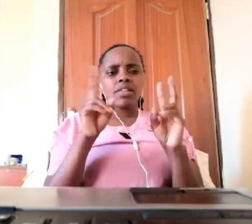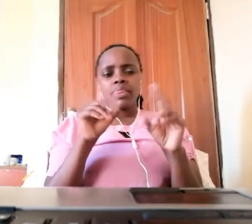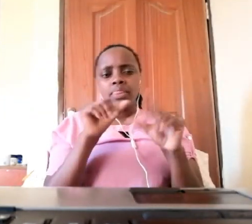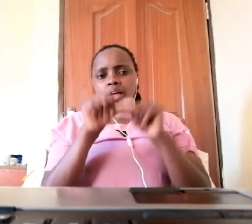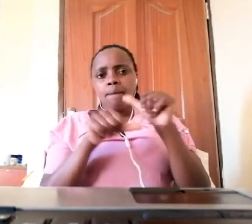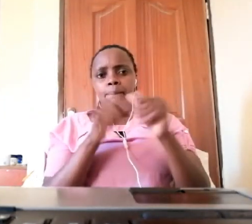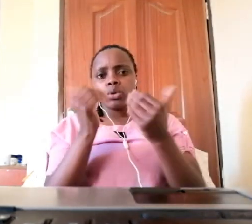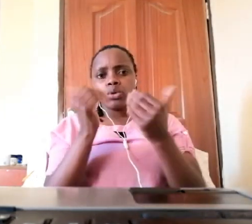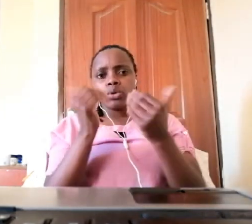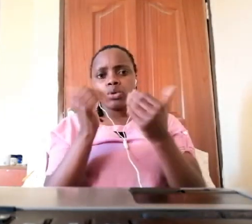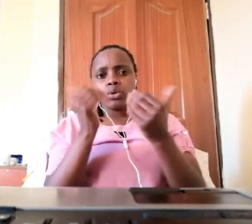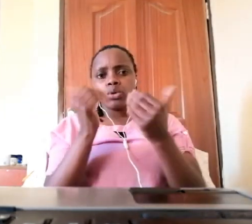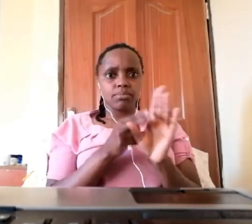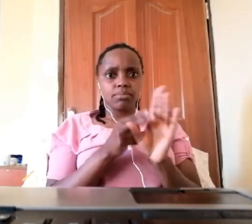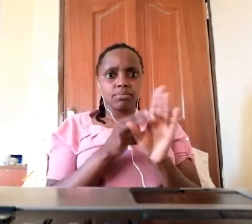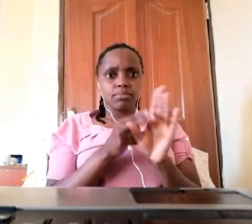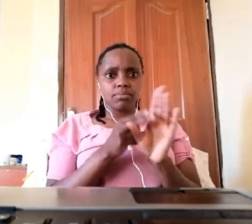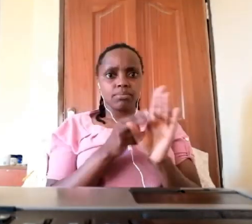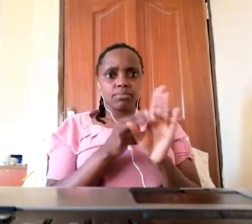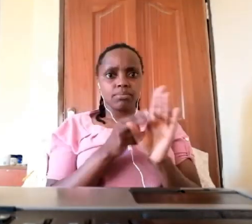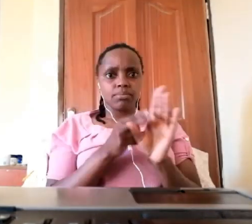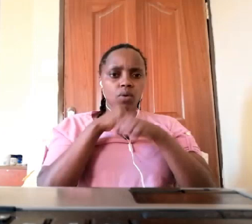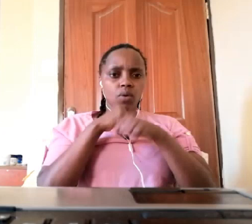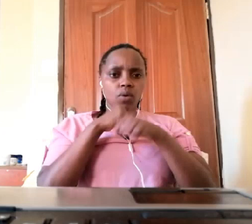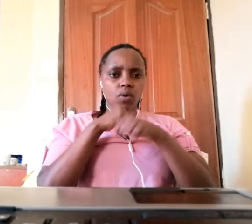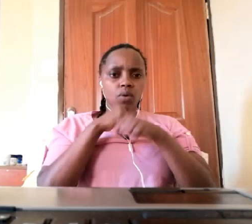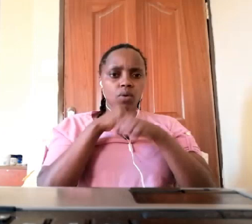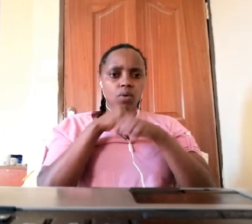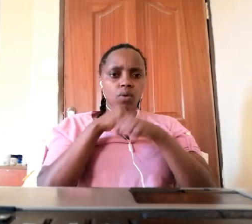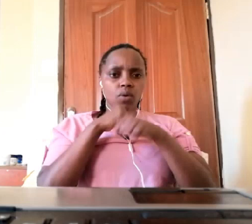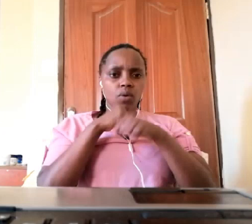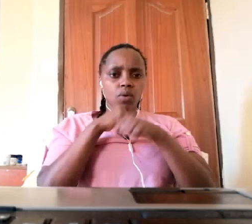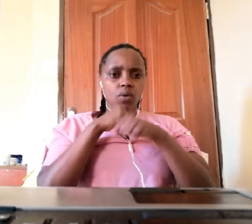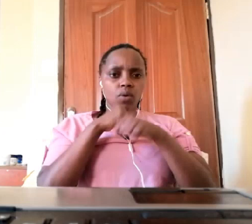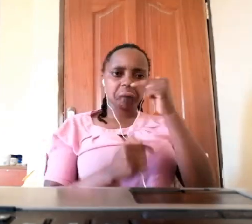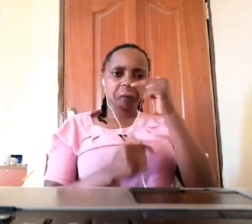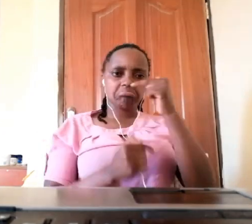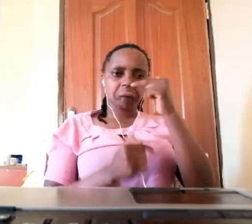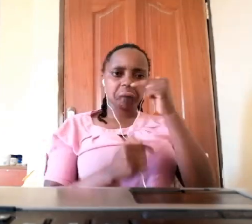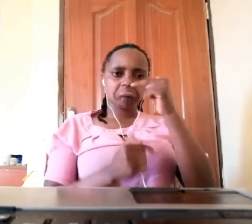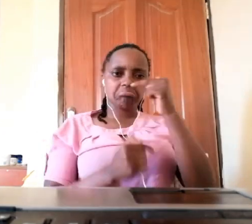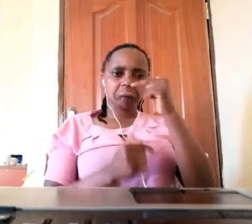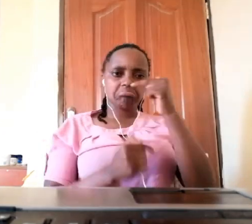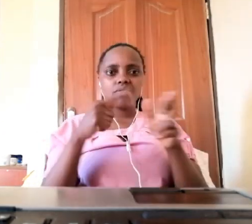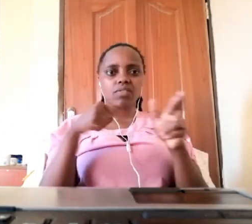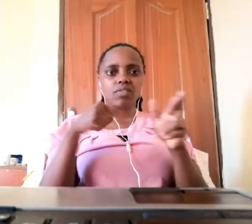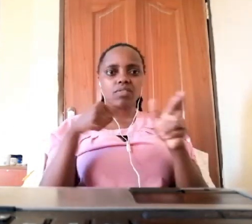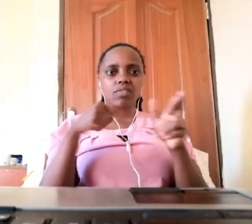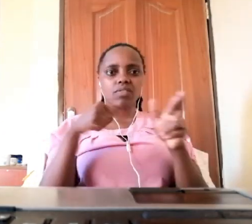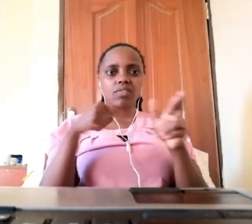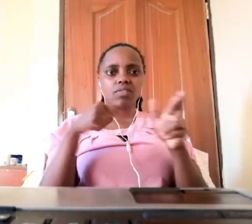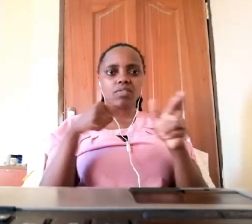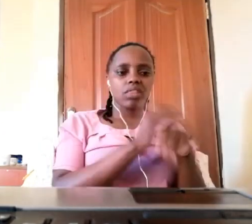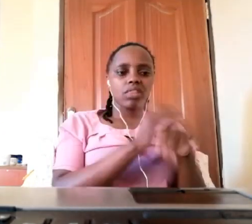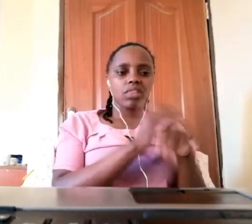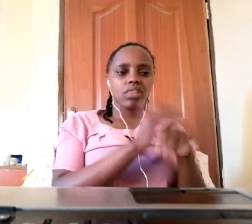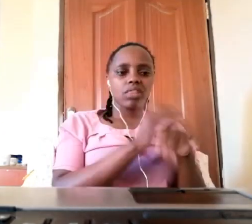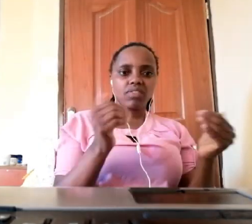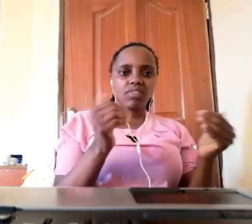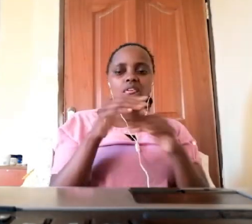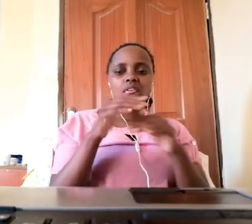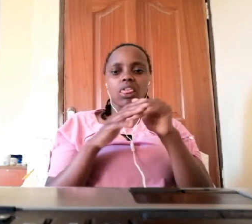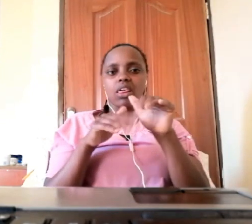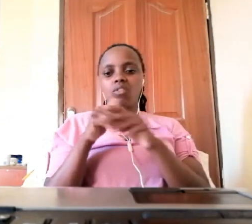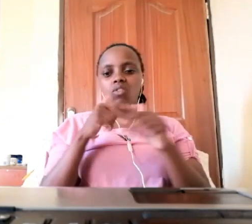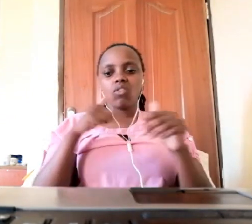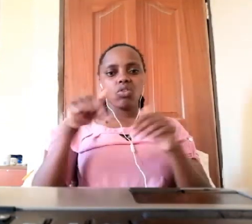child participation. We need to make sure that in our subsequent reporting, we don't just reach the children where it's convenient for